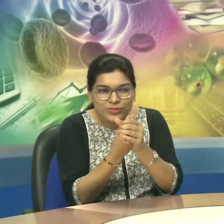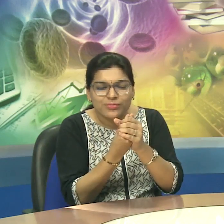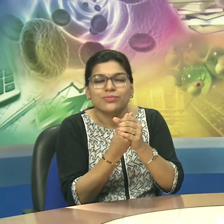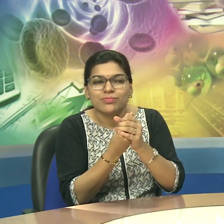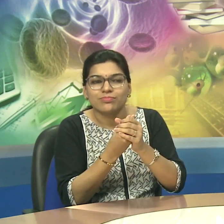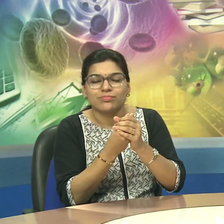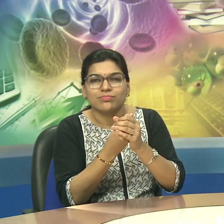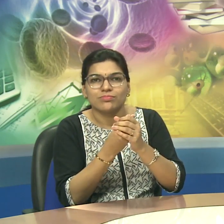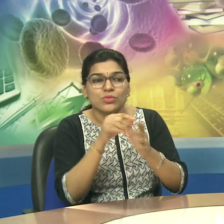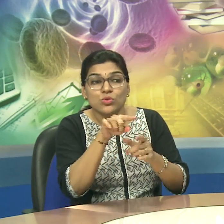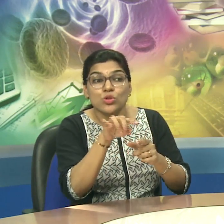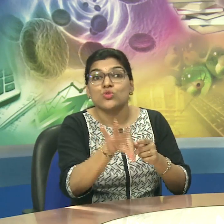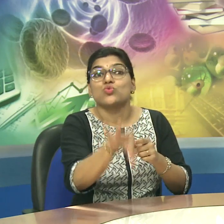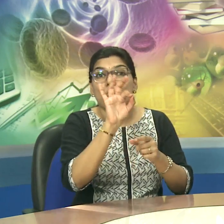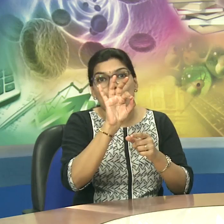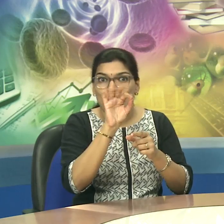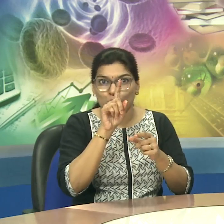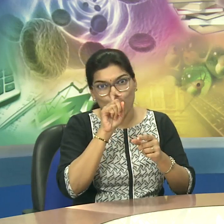This author's